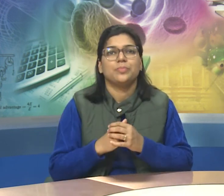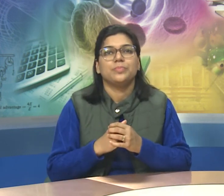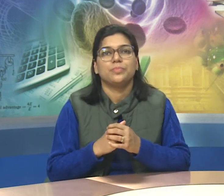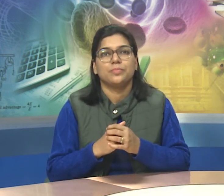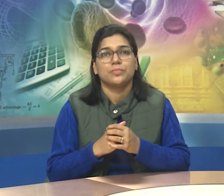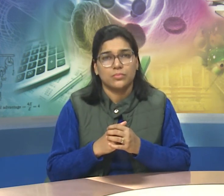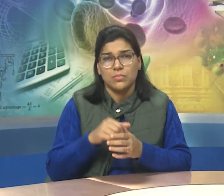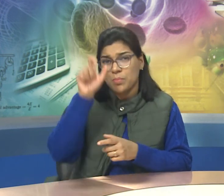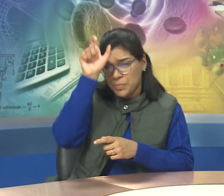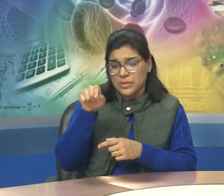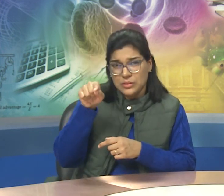Second question,